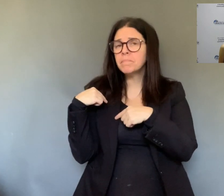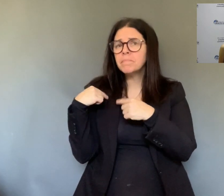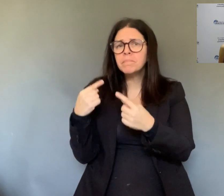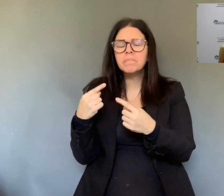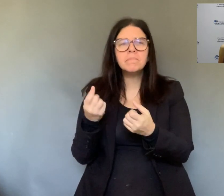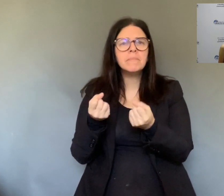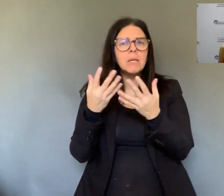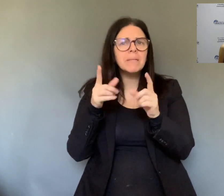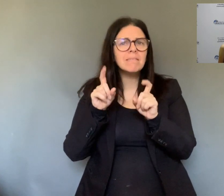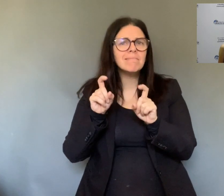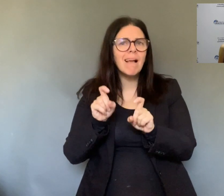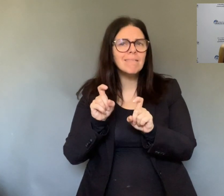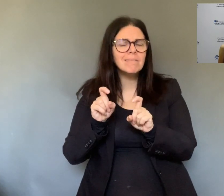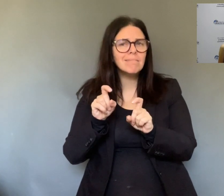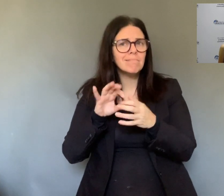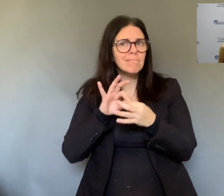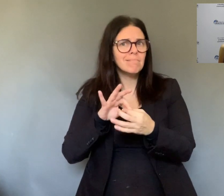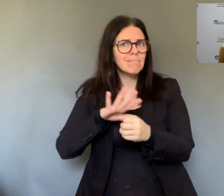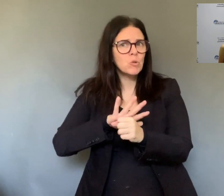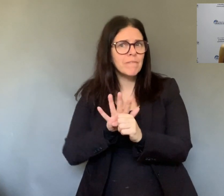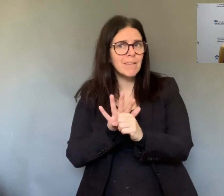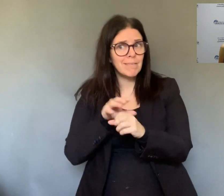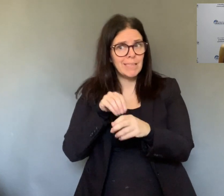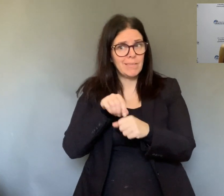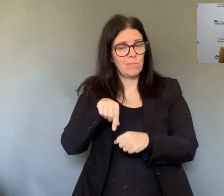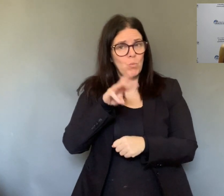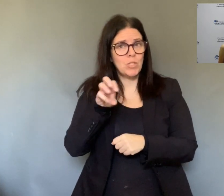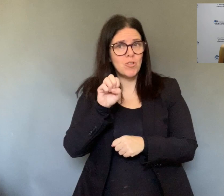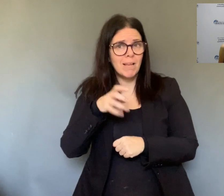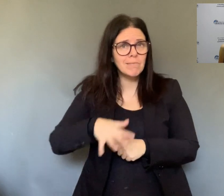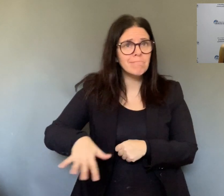has 48,021 cases, with